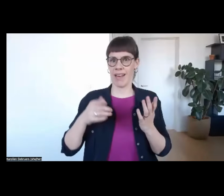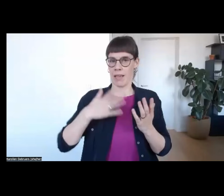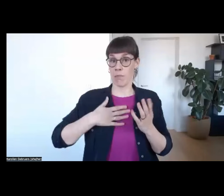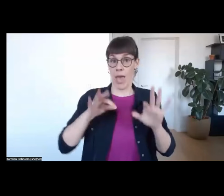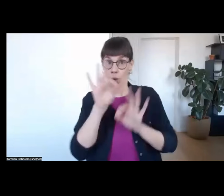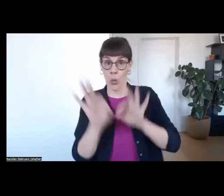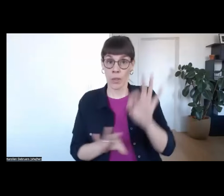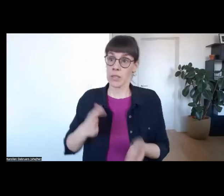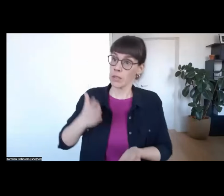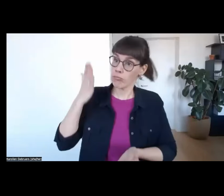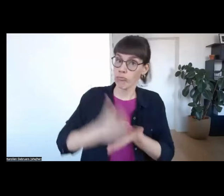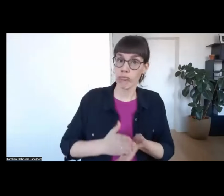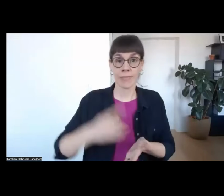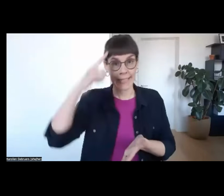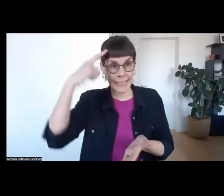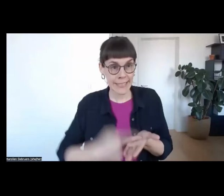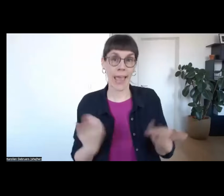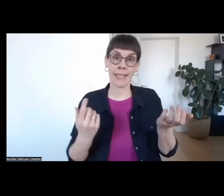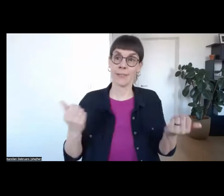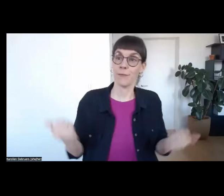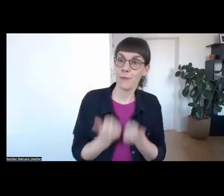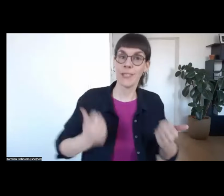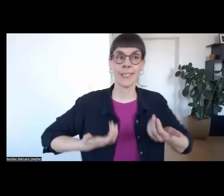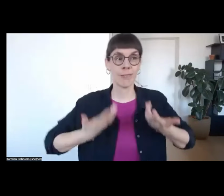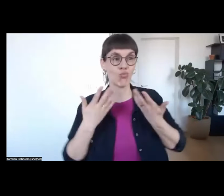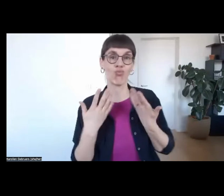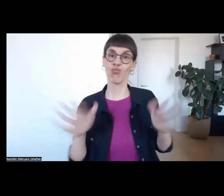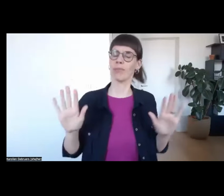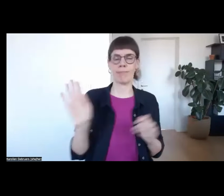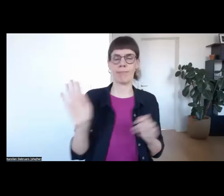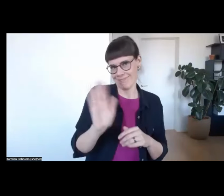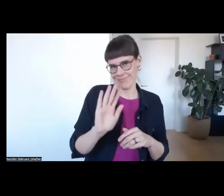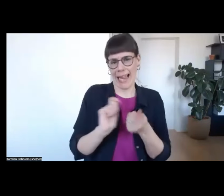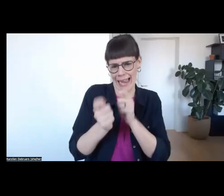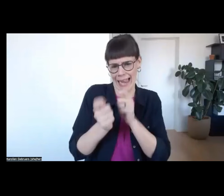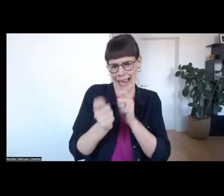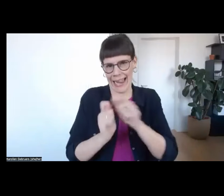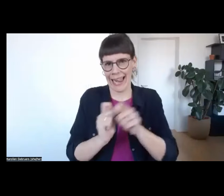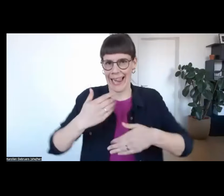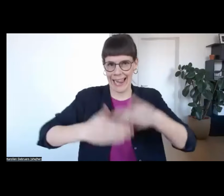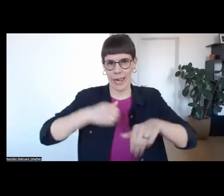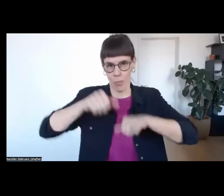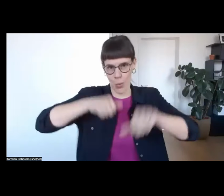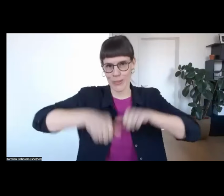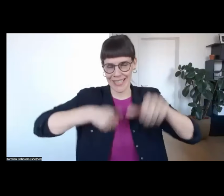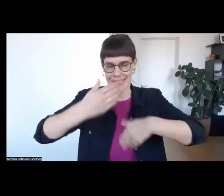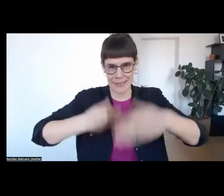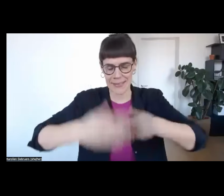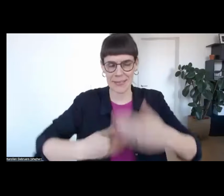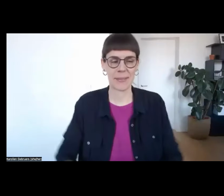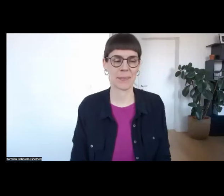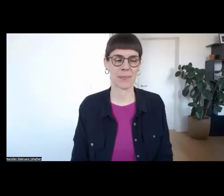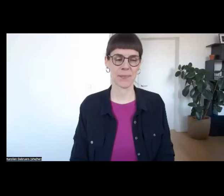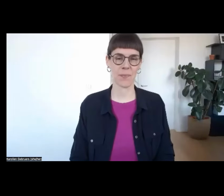But as with Ina, my questions are not fixed. I haven't completely decided what